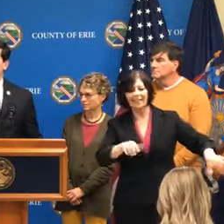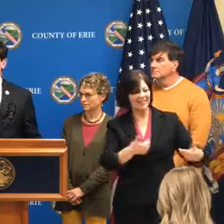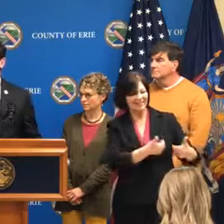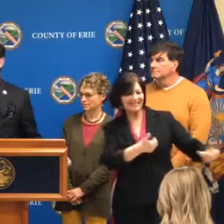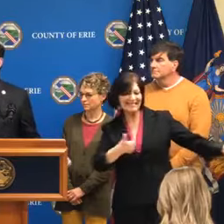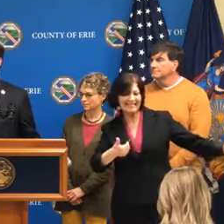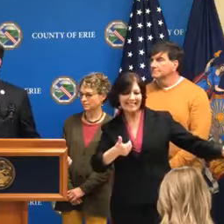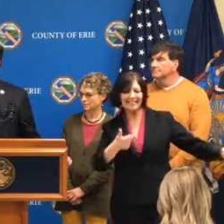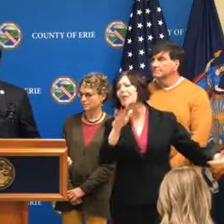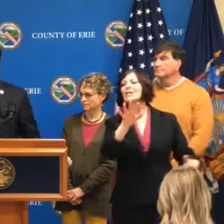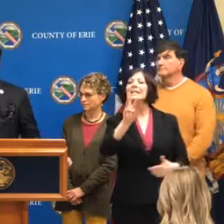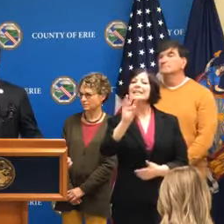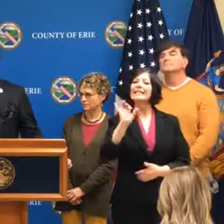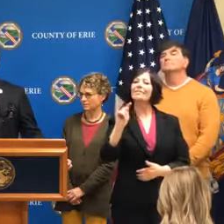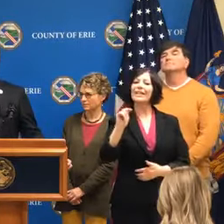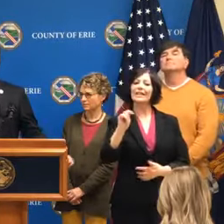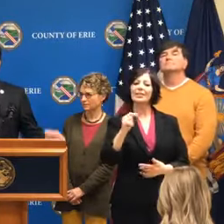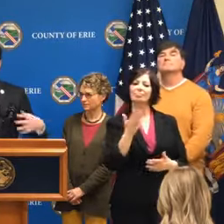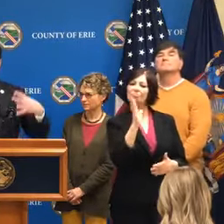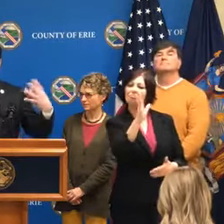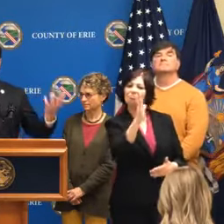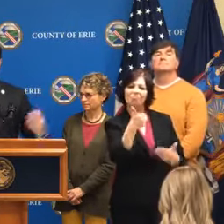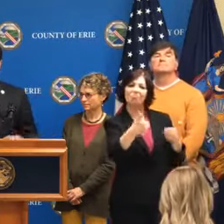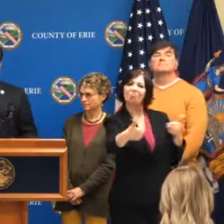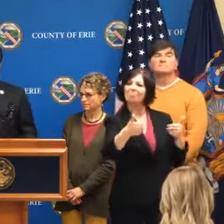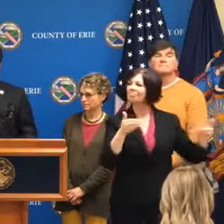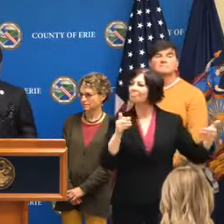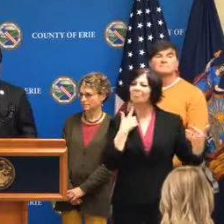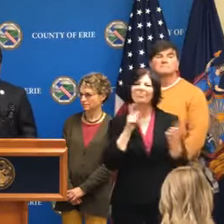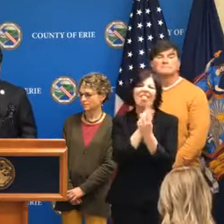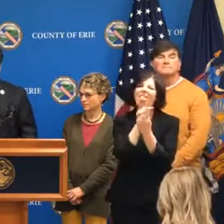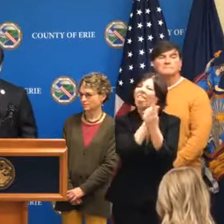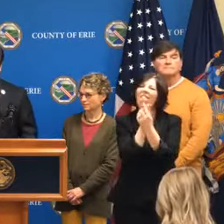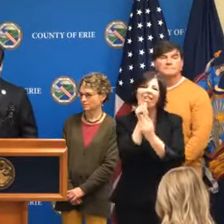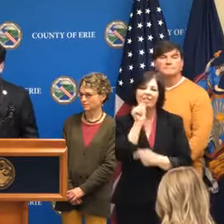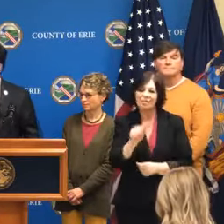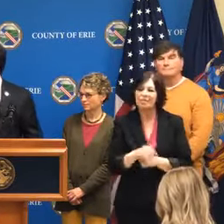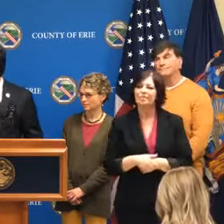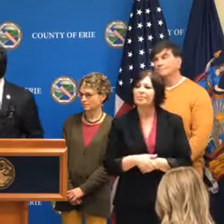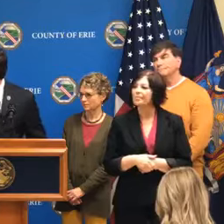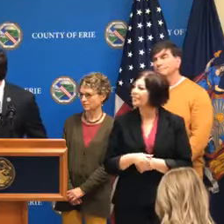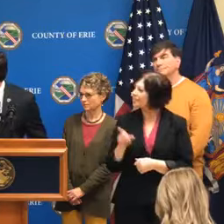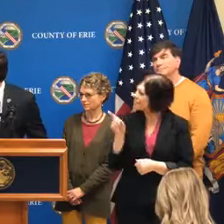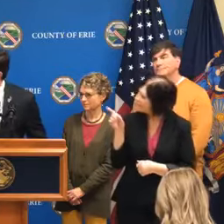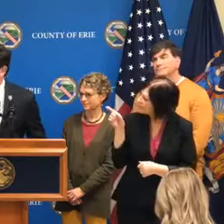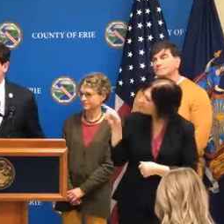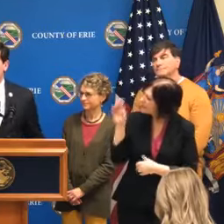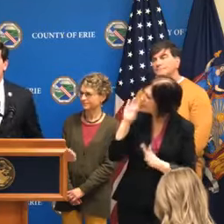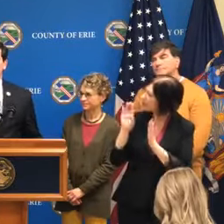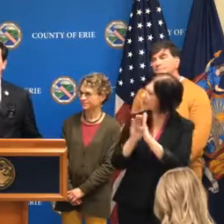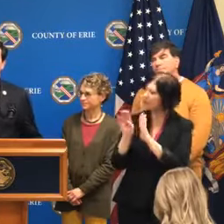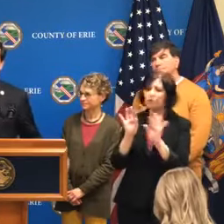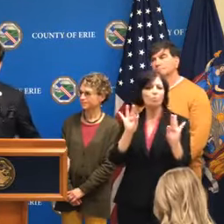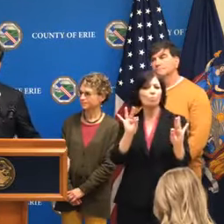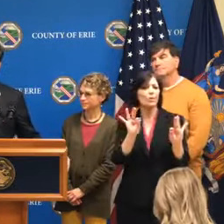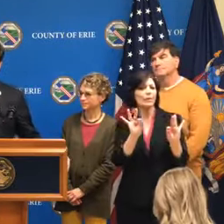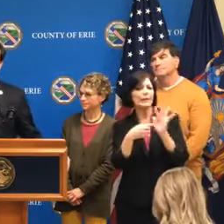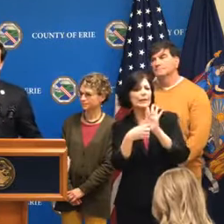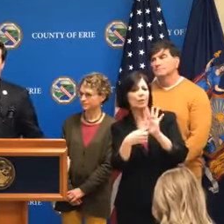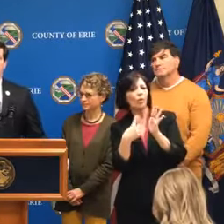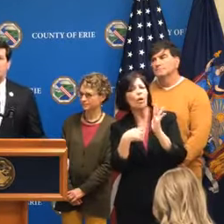distance to approximately 6 feet when you're out in public in the general areas. And this little picture is a perfect example of what